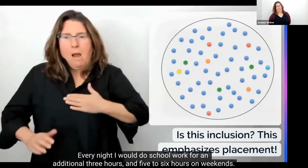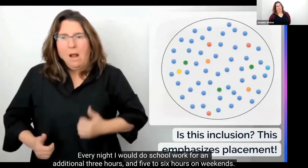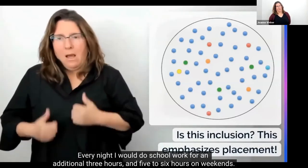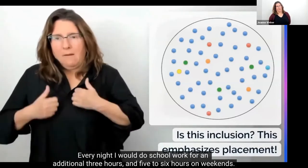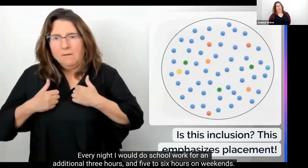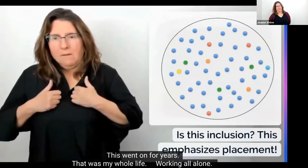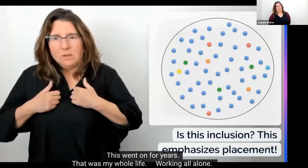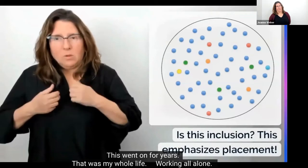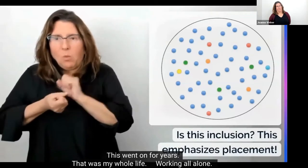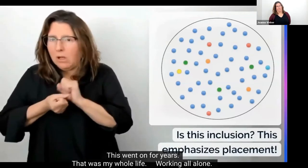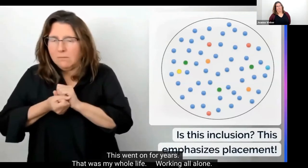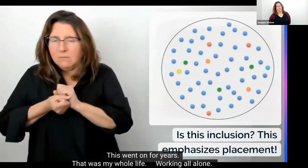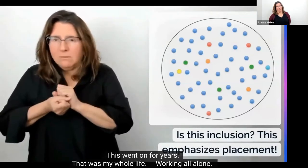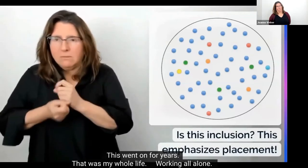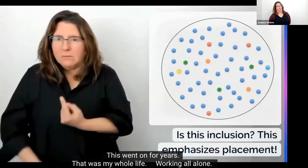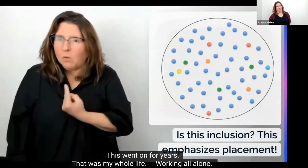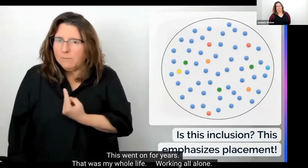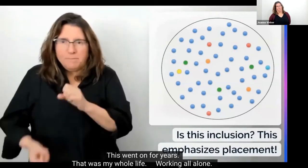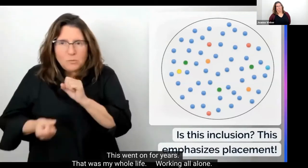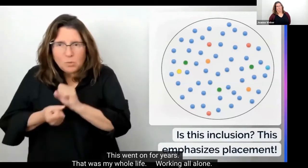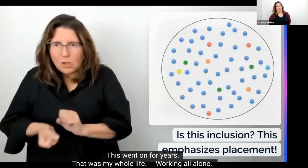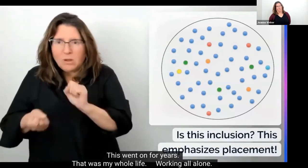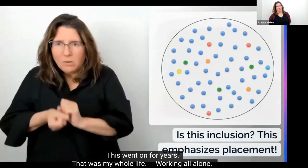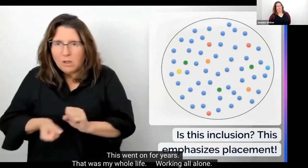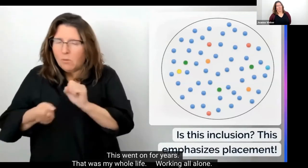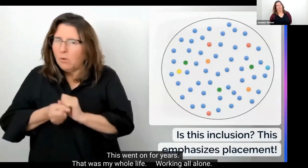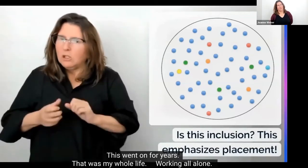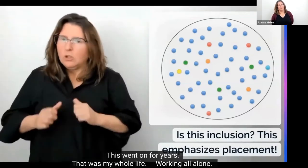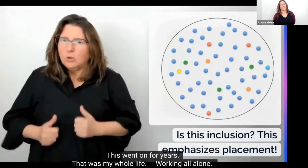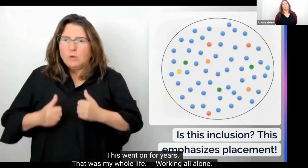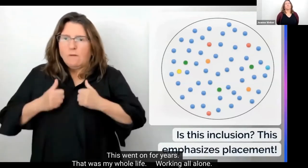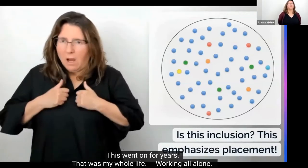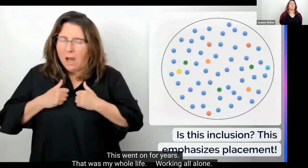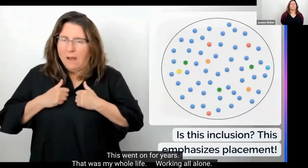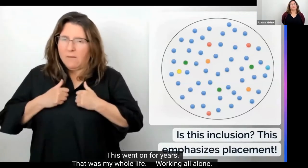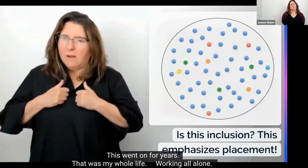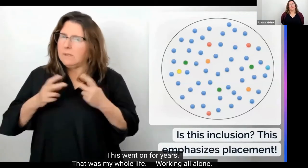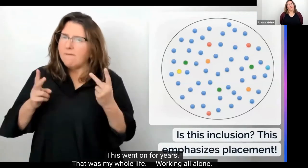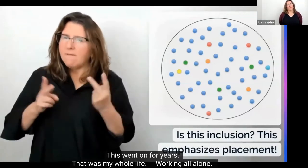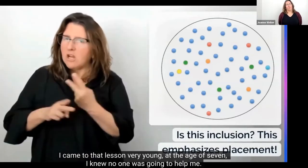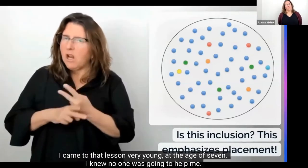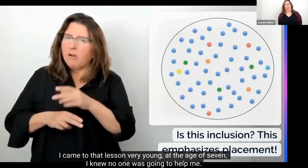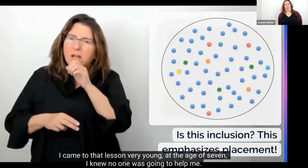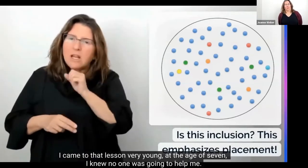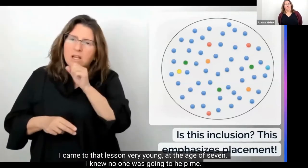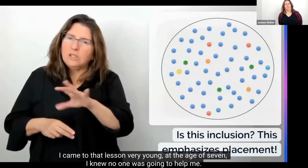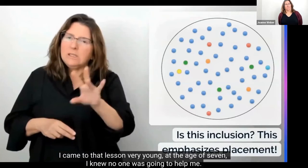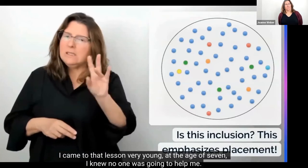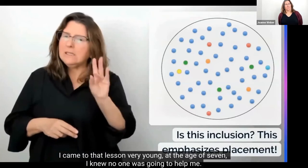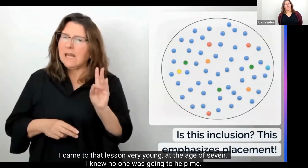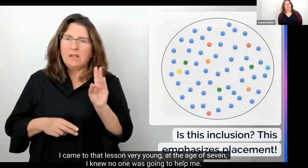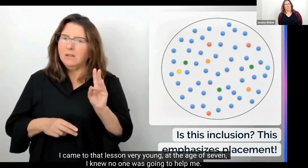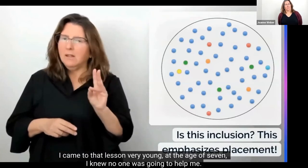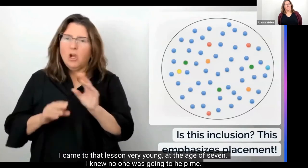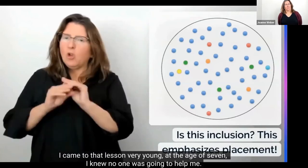hours on weekends. This went on for years. That was my whole life, working all alone. I came to that lesson